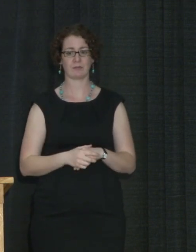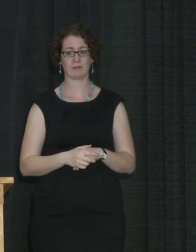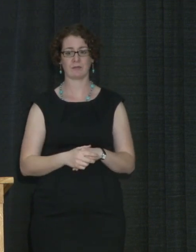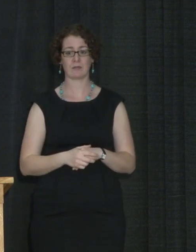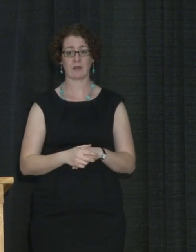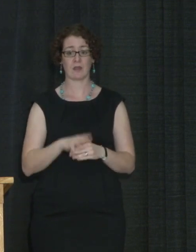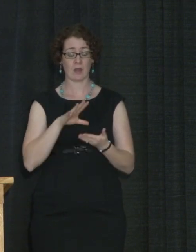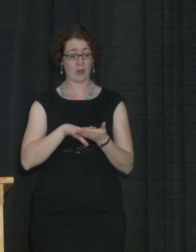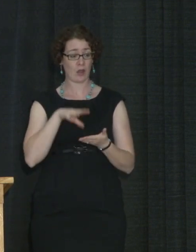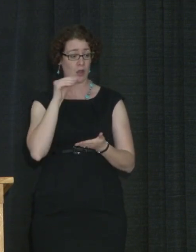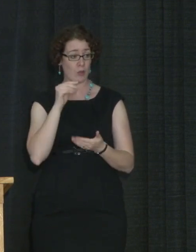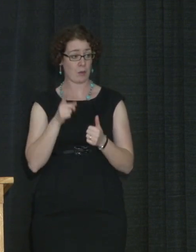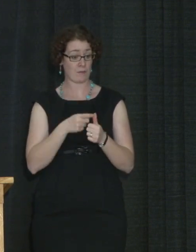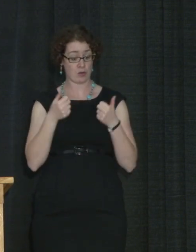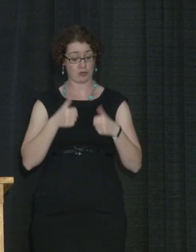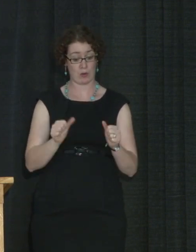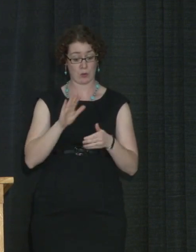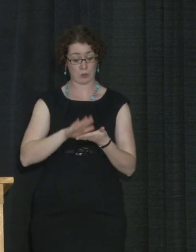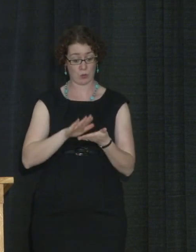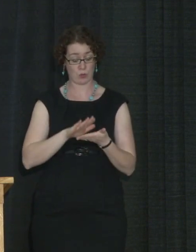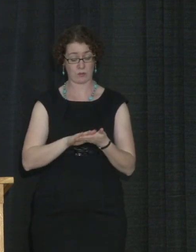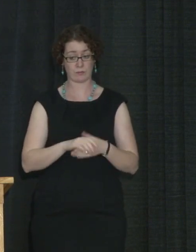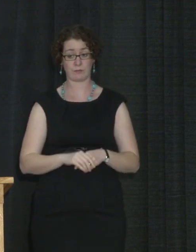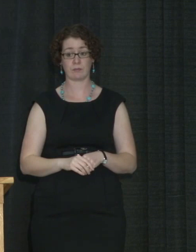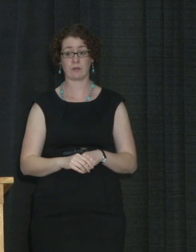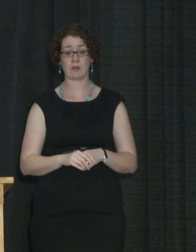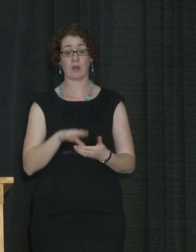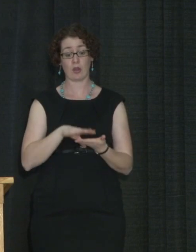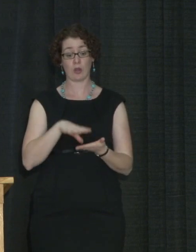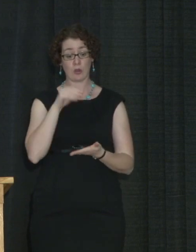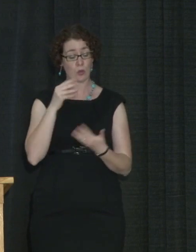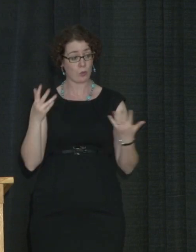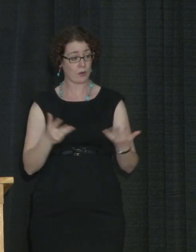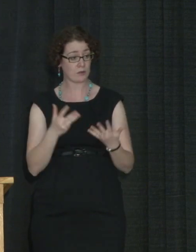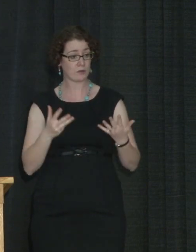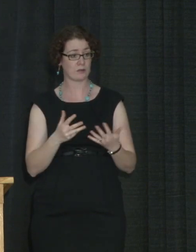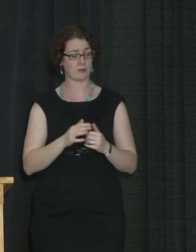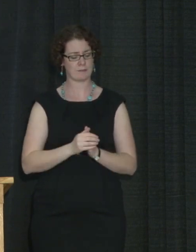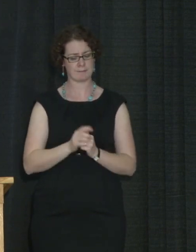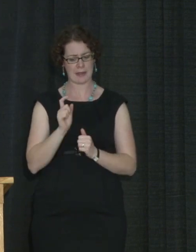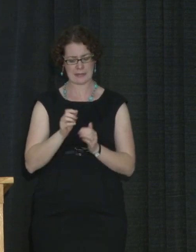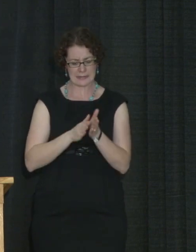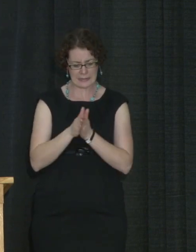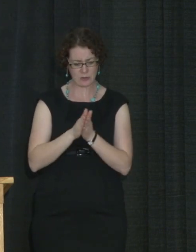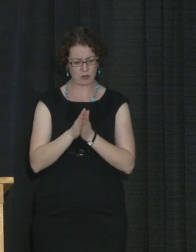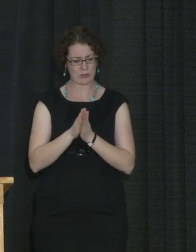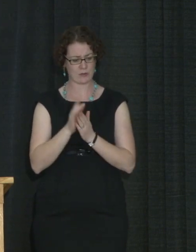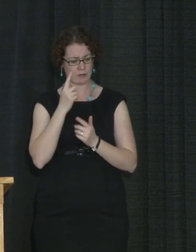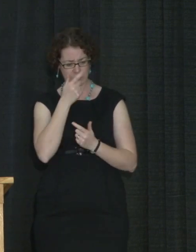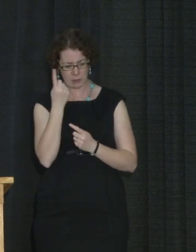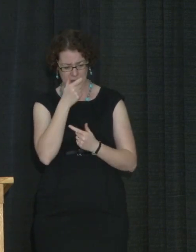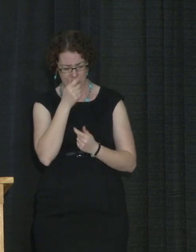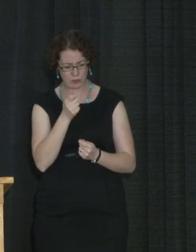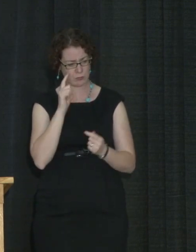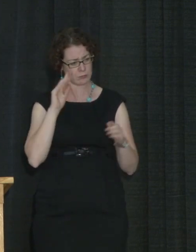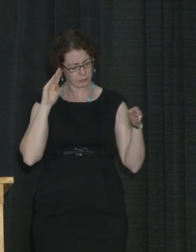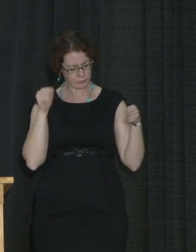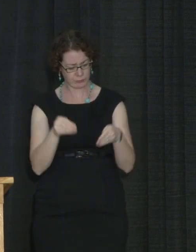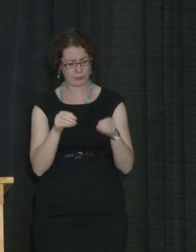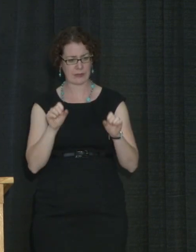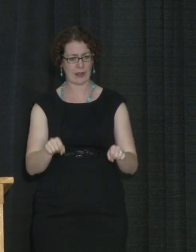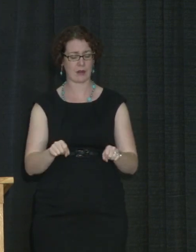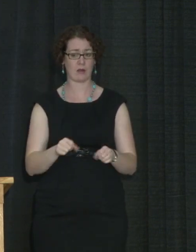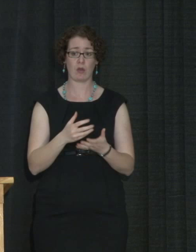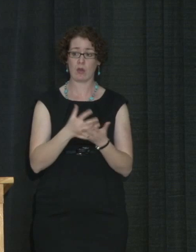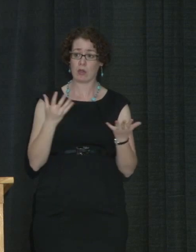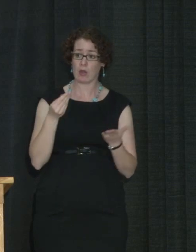see, I learned from my first attempt at school. What I learned was I needed to have interest to be dedicated. It took a lot of